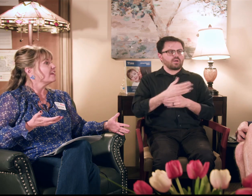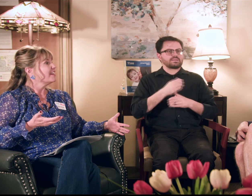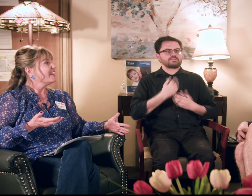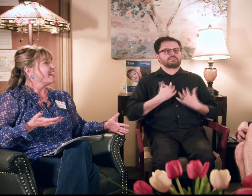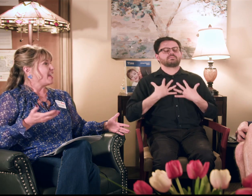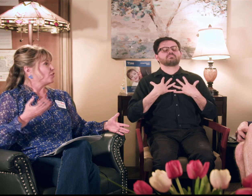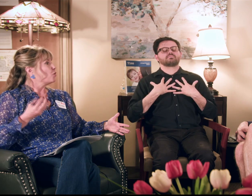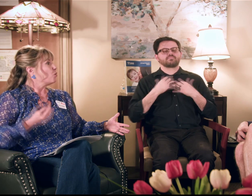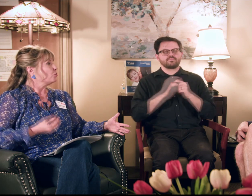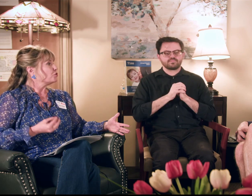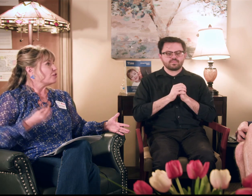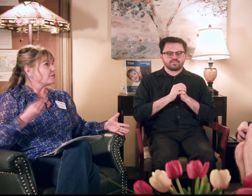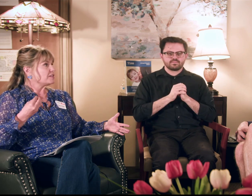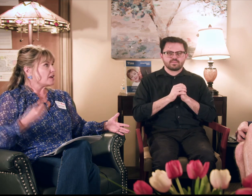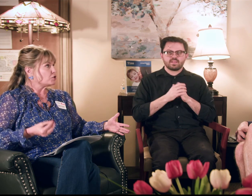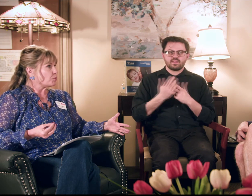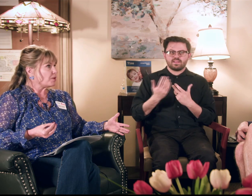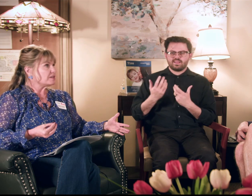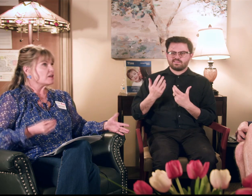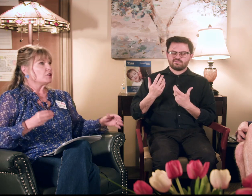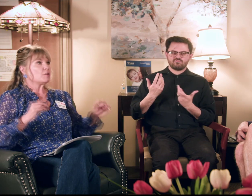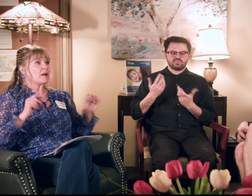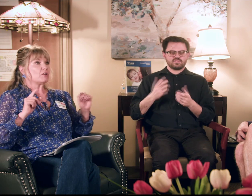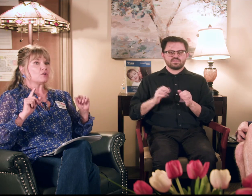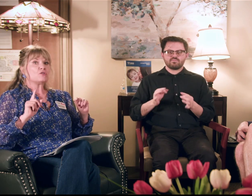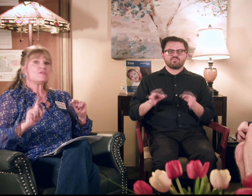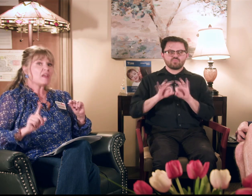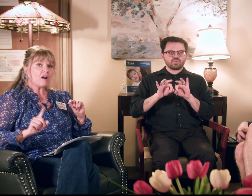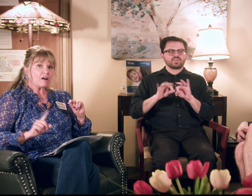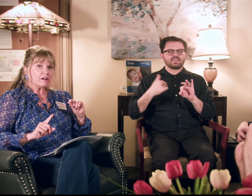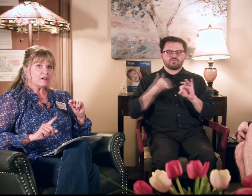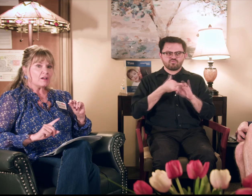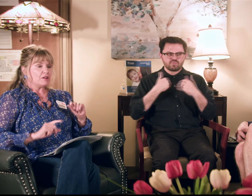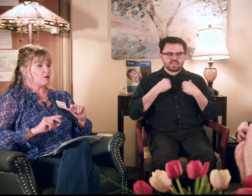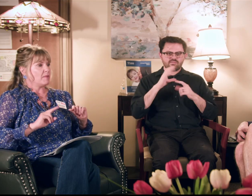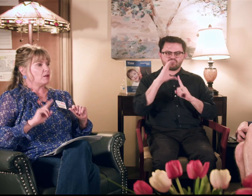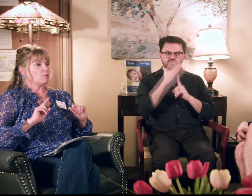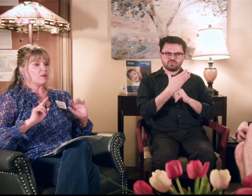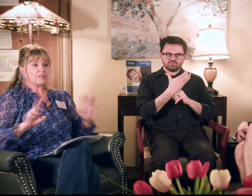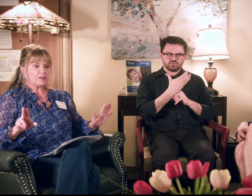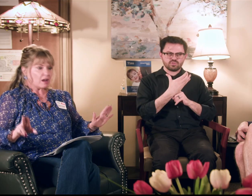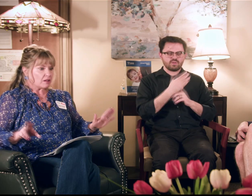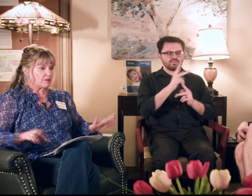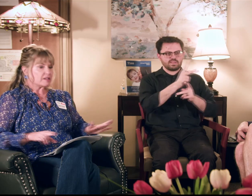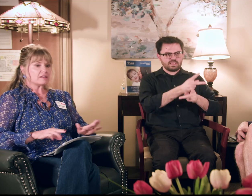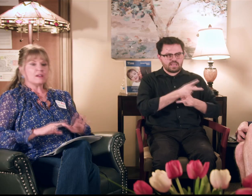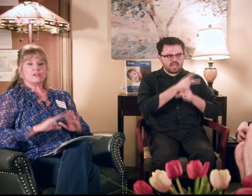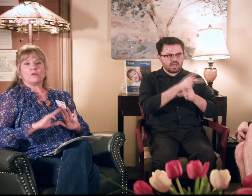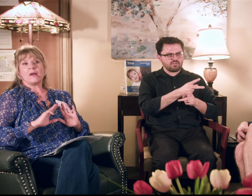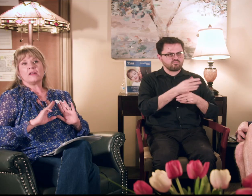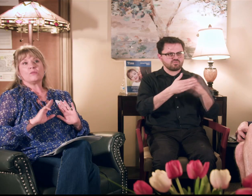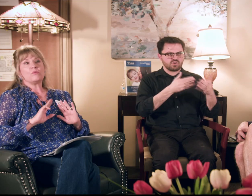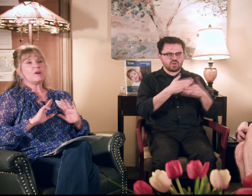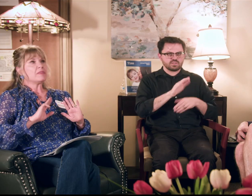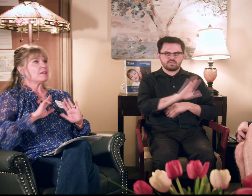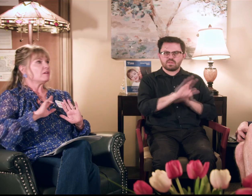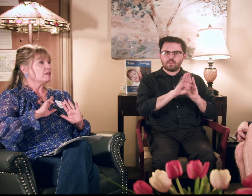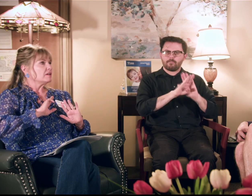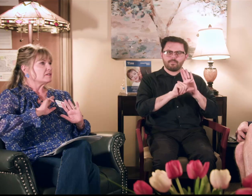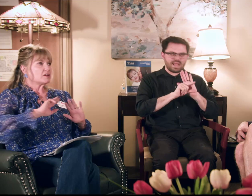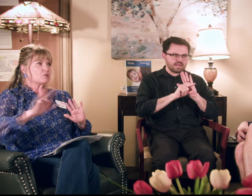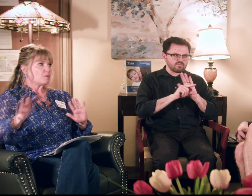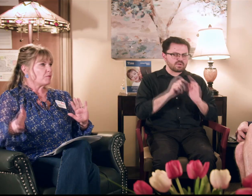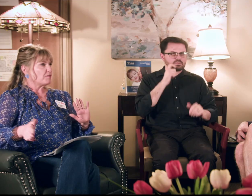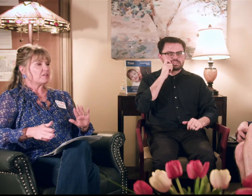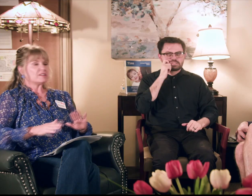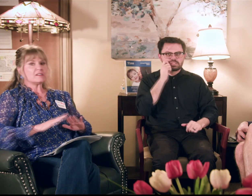of care and a culture of touch points, no matter who they are, no matter what their color is, no matter what